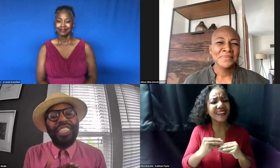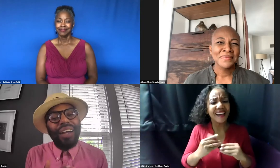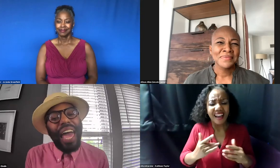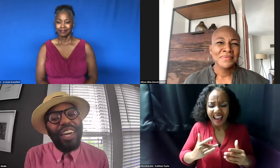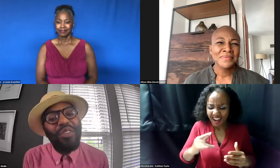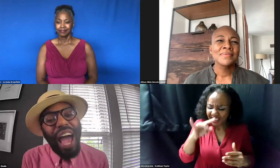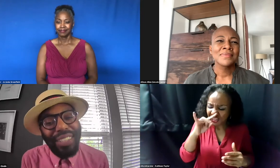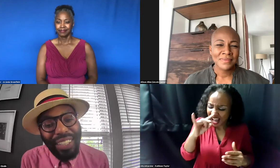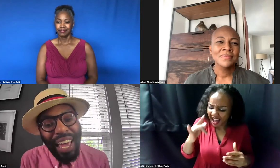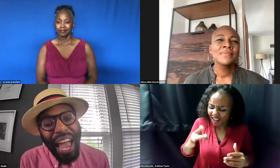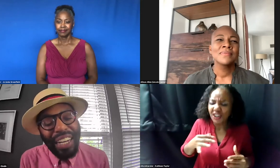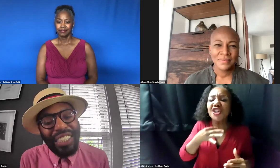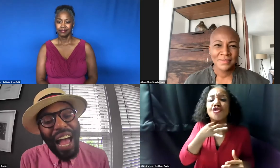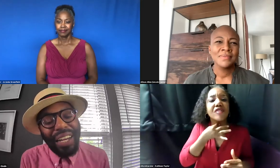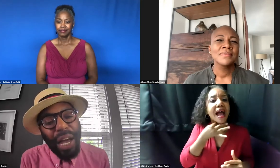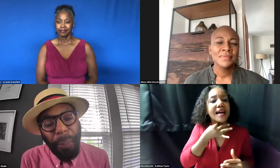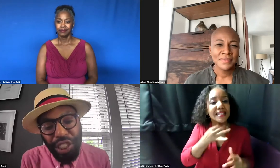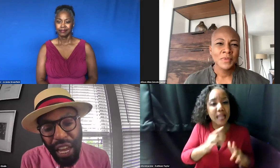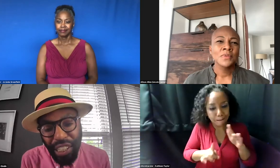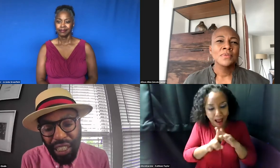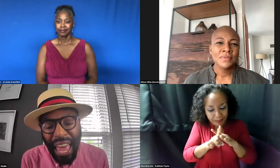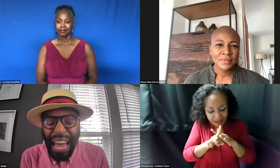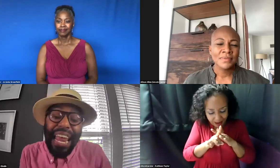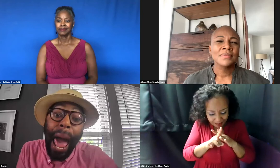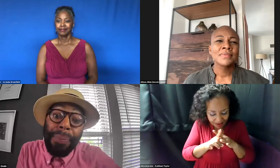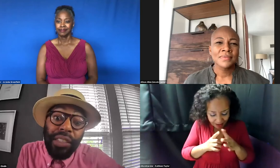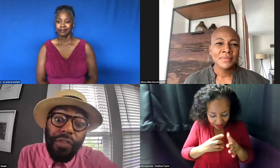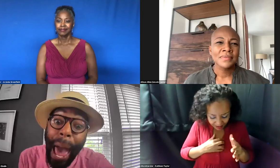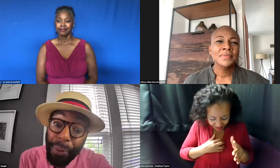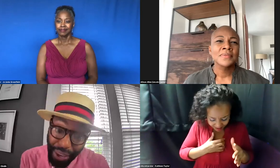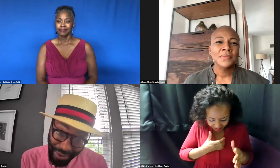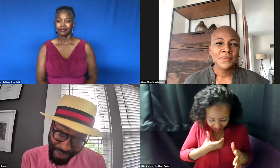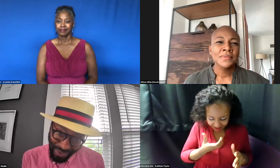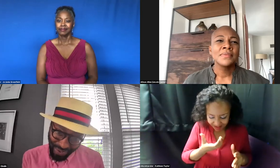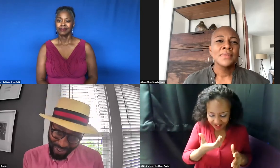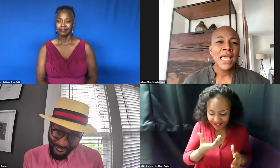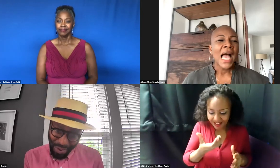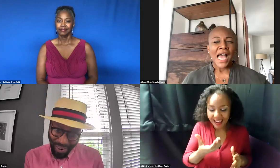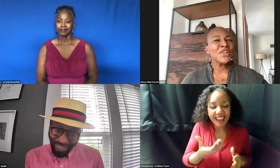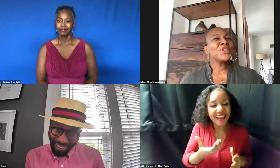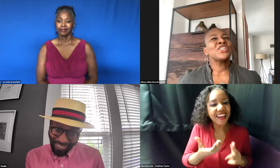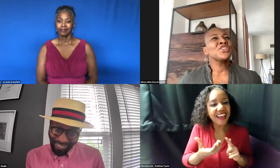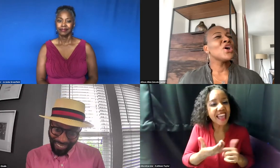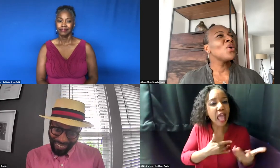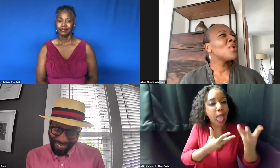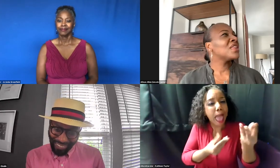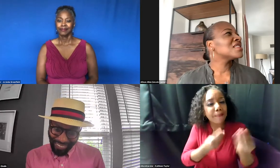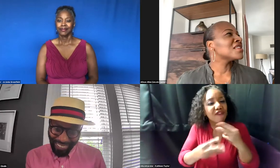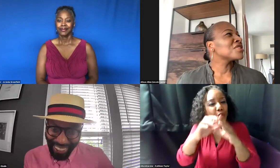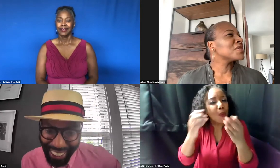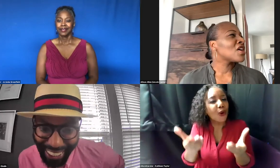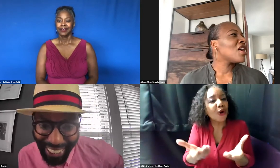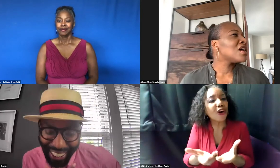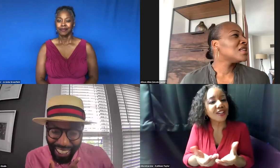there's a beauty in a childlike curiosity and a childlike appreciation and the absence of apathy in the world. I don't actually know what